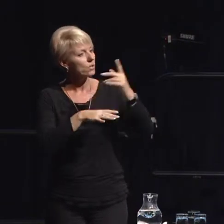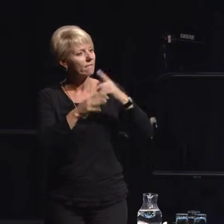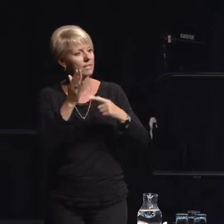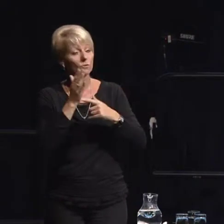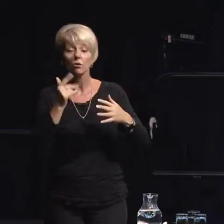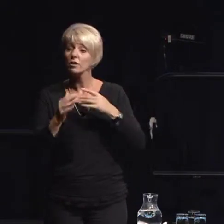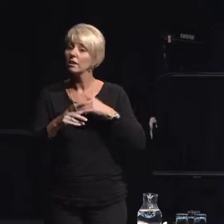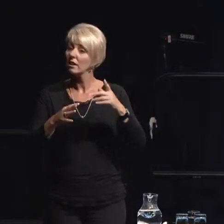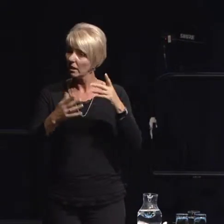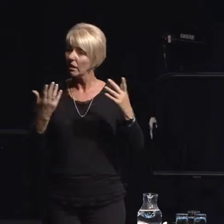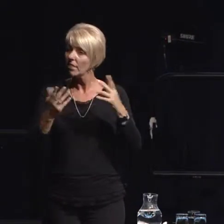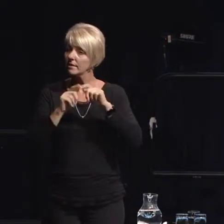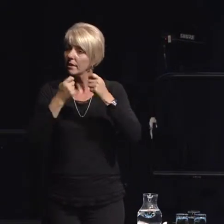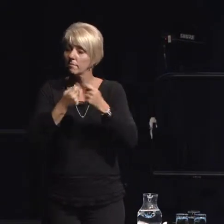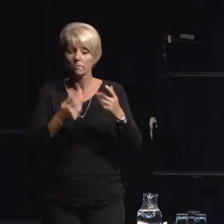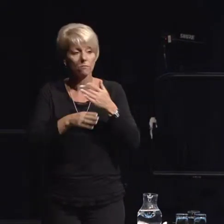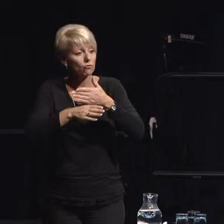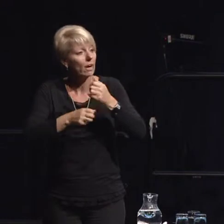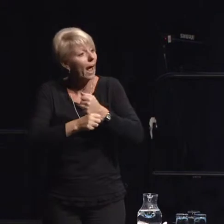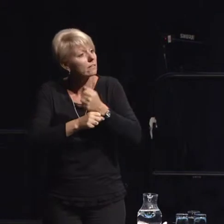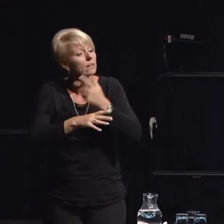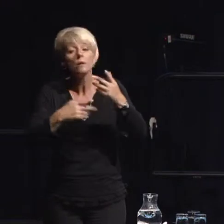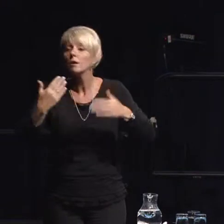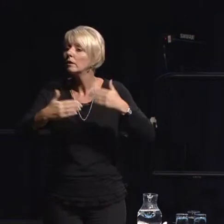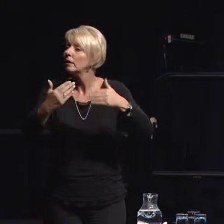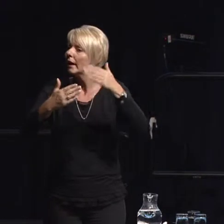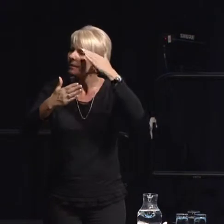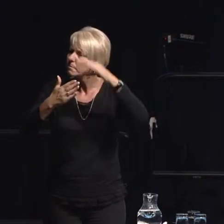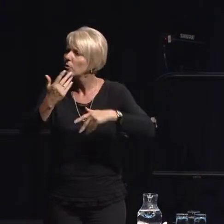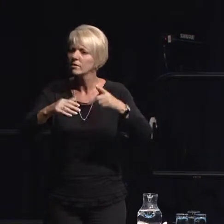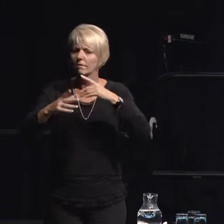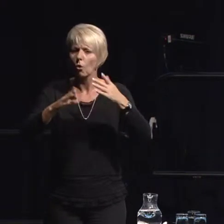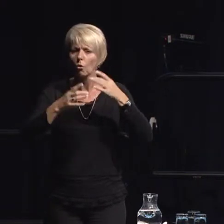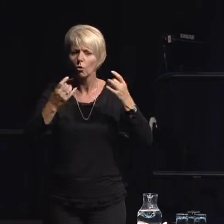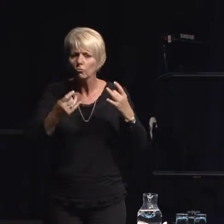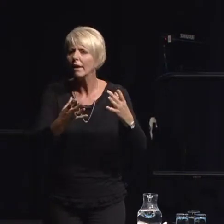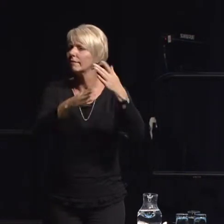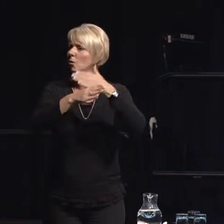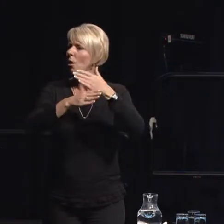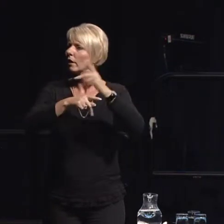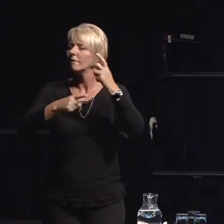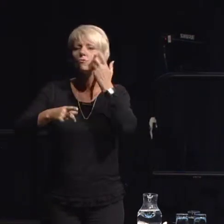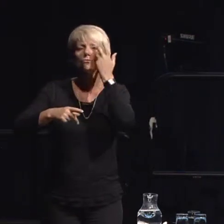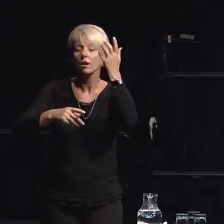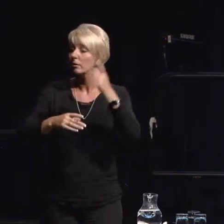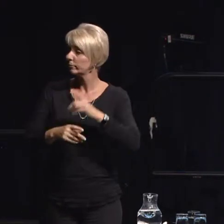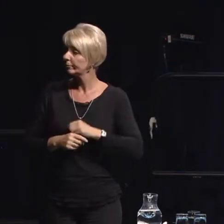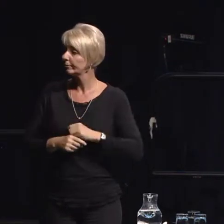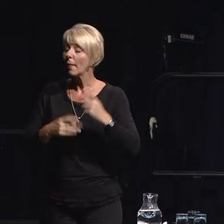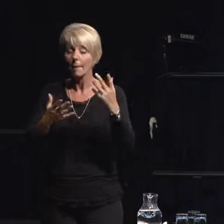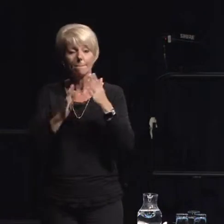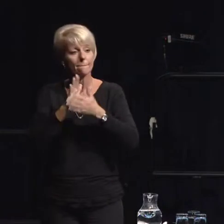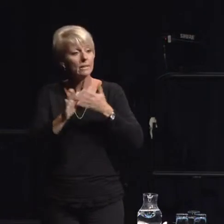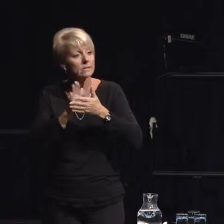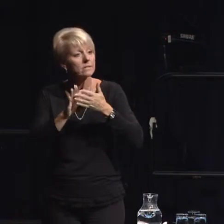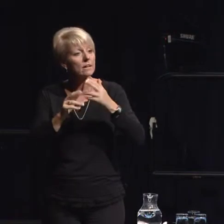create unique opportunities and experiences for our students to help build their job readiness for the workforce. And this includes developing